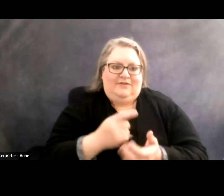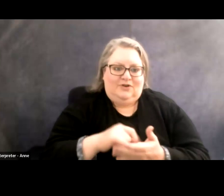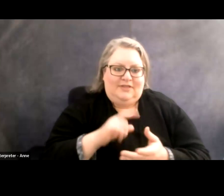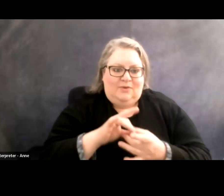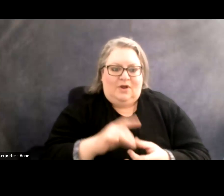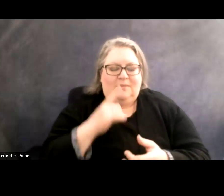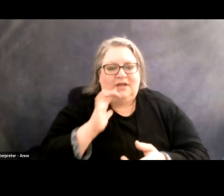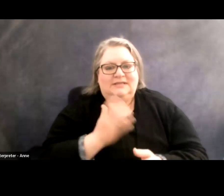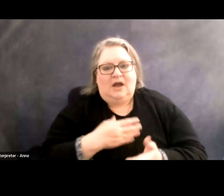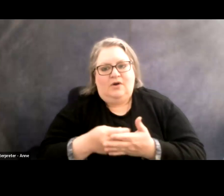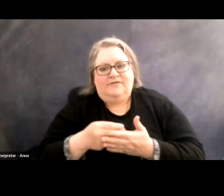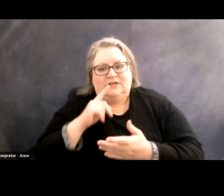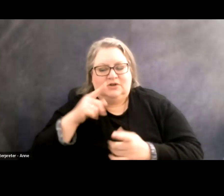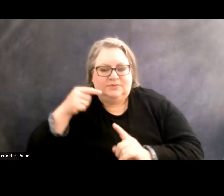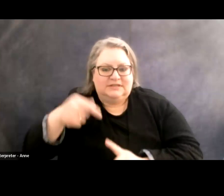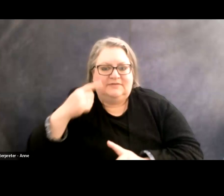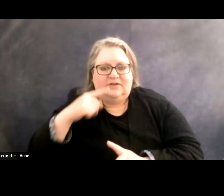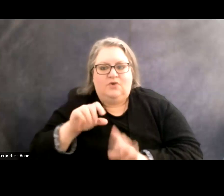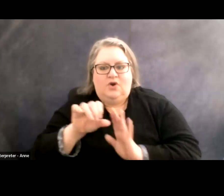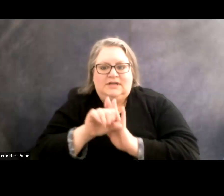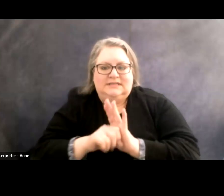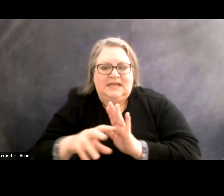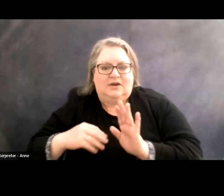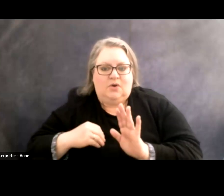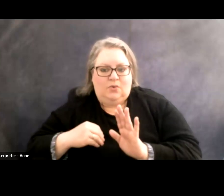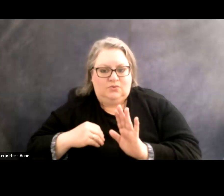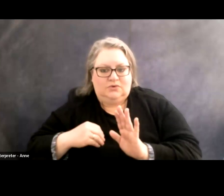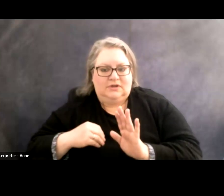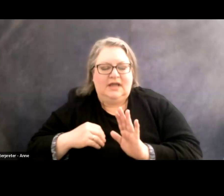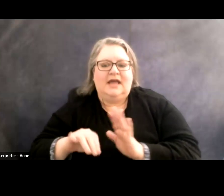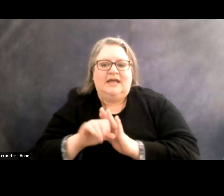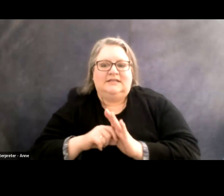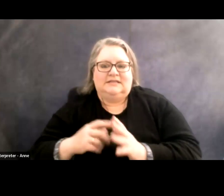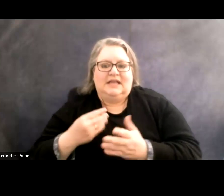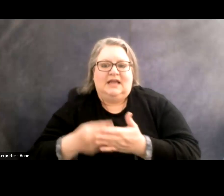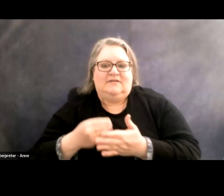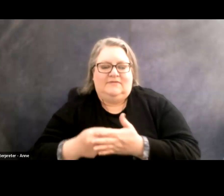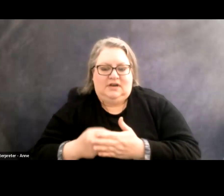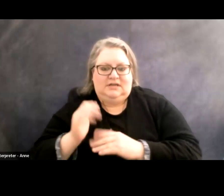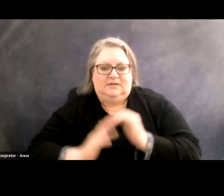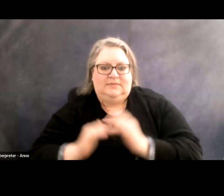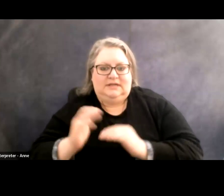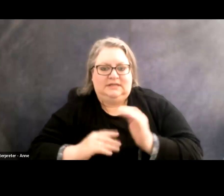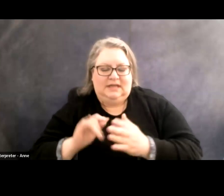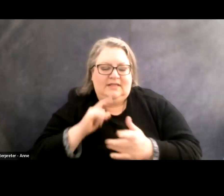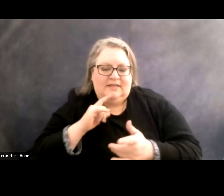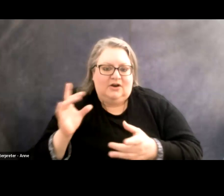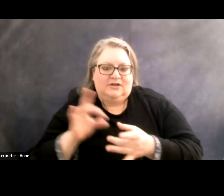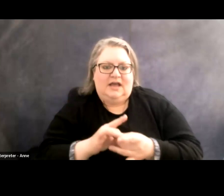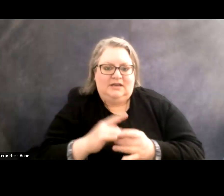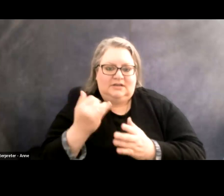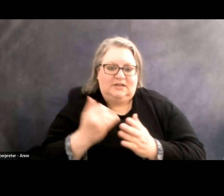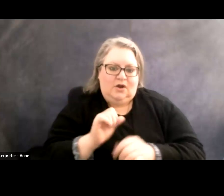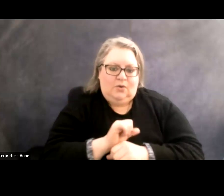our funds are specifically for state-owned and state-funded buildings, which is then tied to the